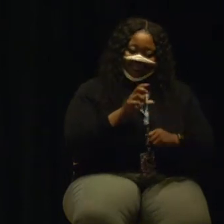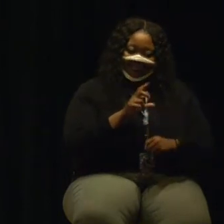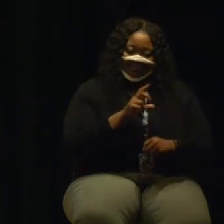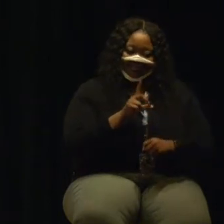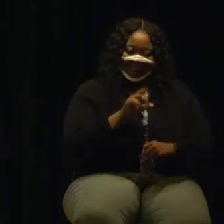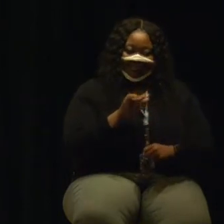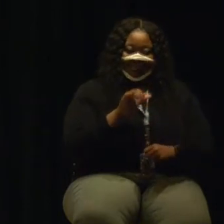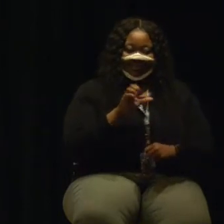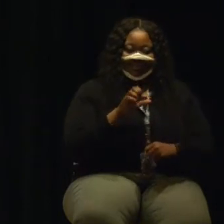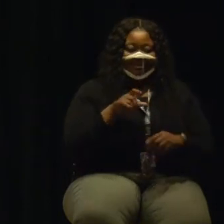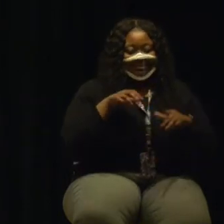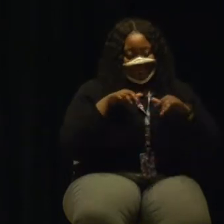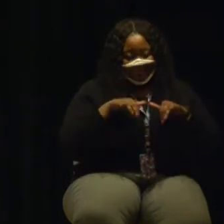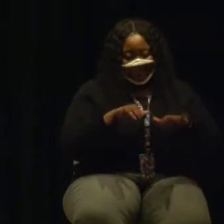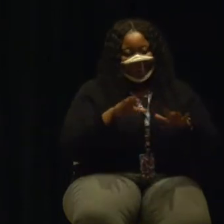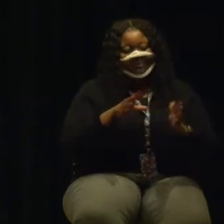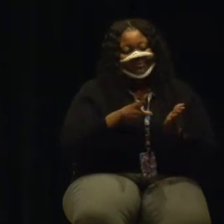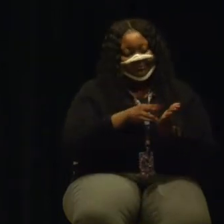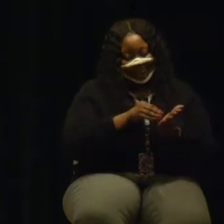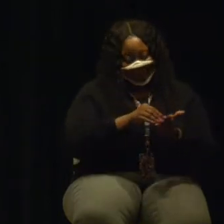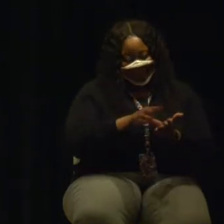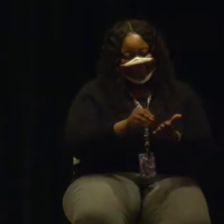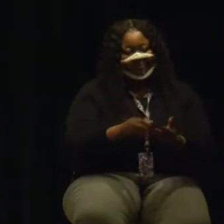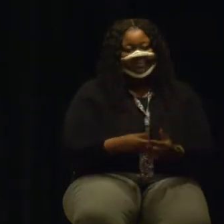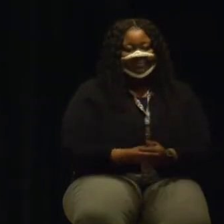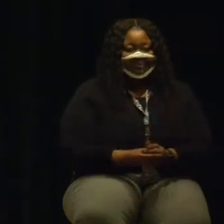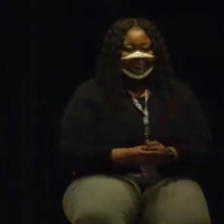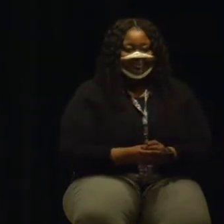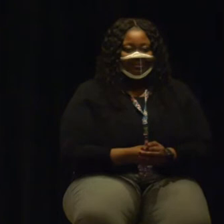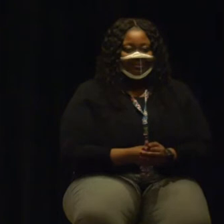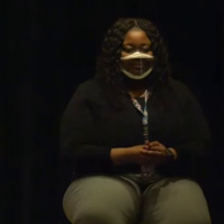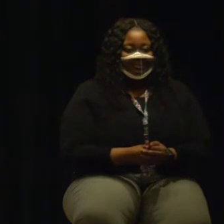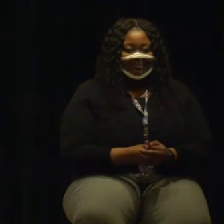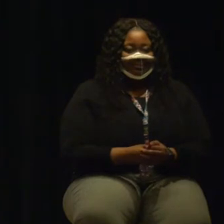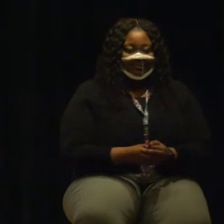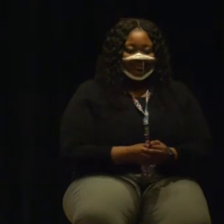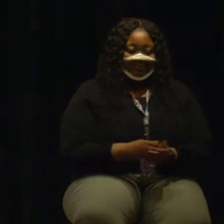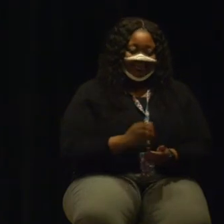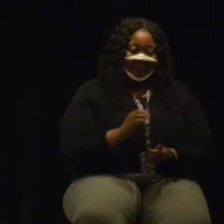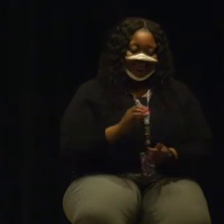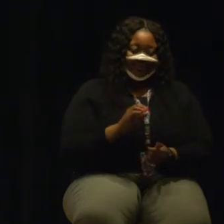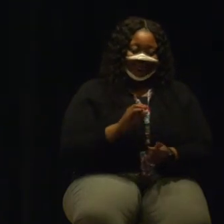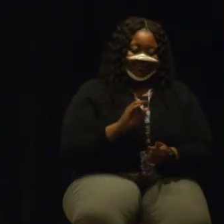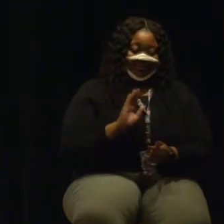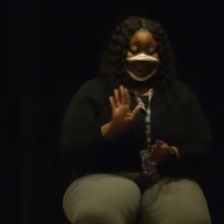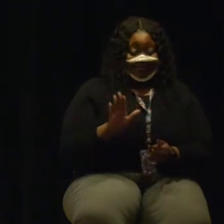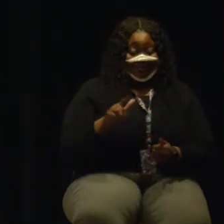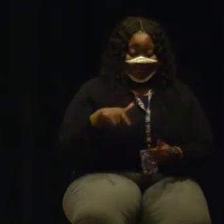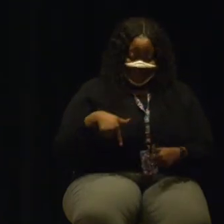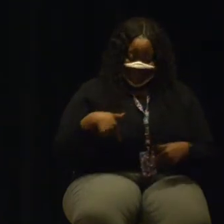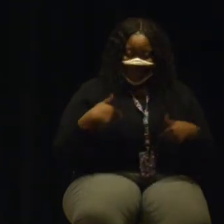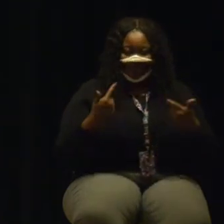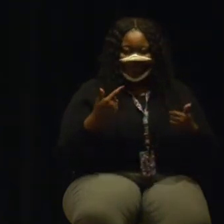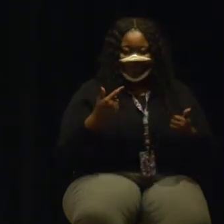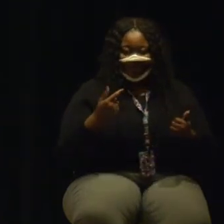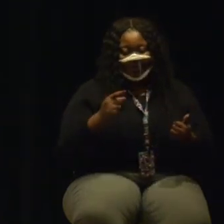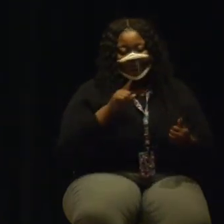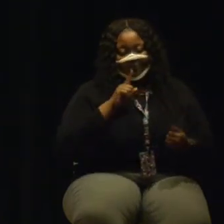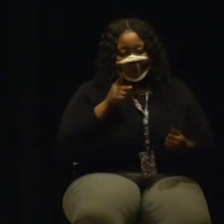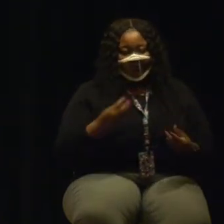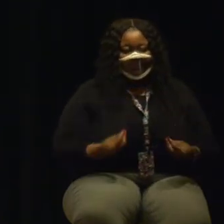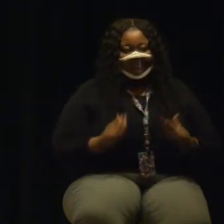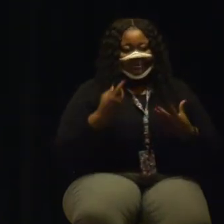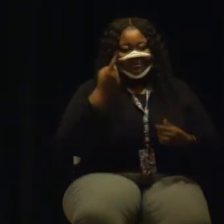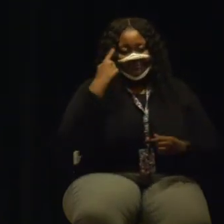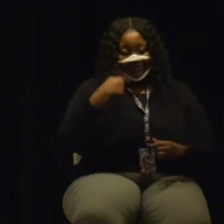my head. I'd already learned the cadence of his life poetically for me. And so to go back and try to do that again